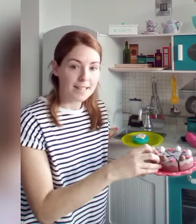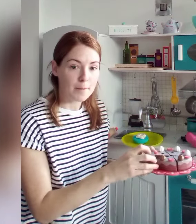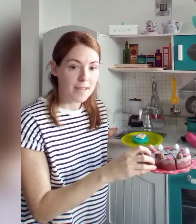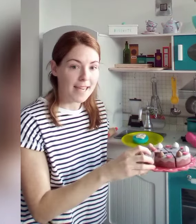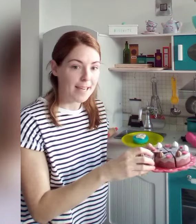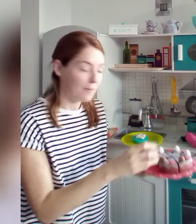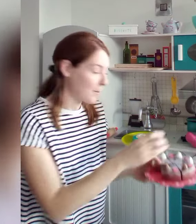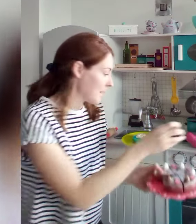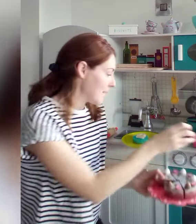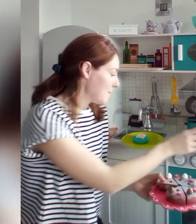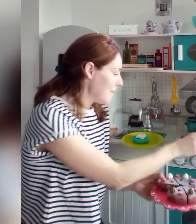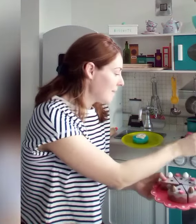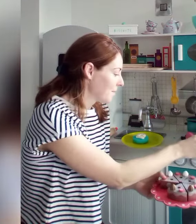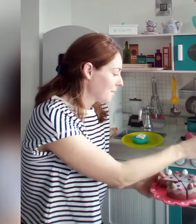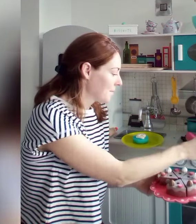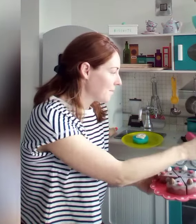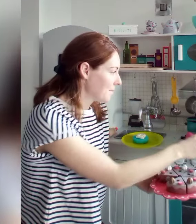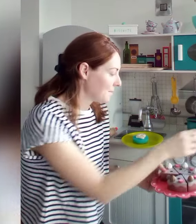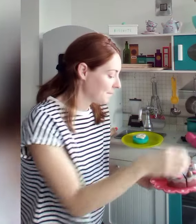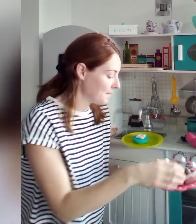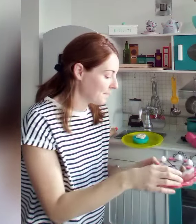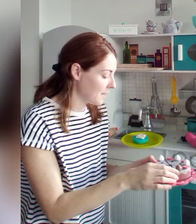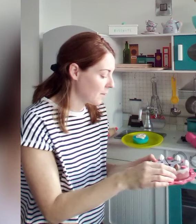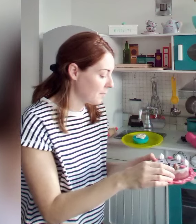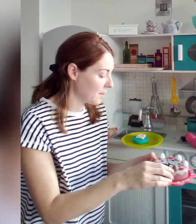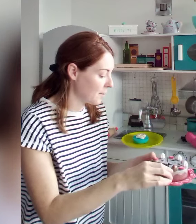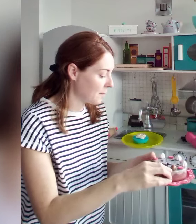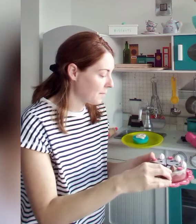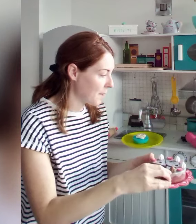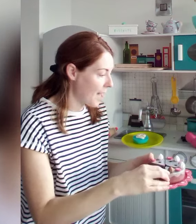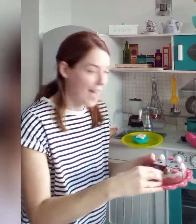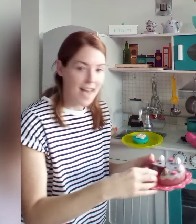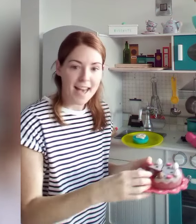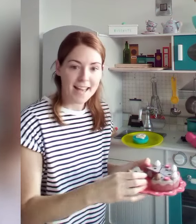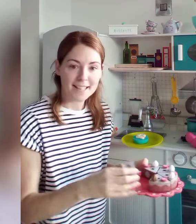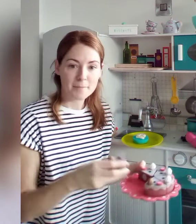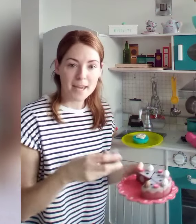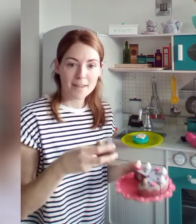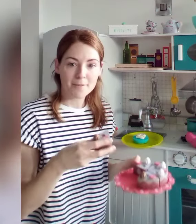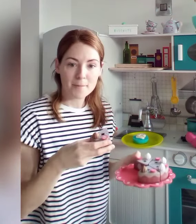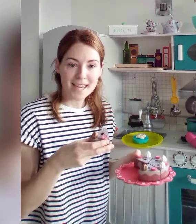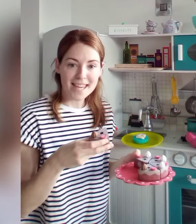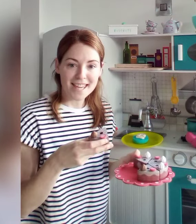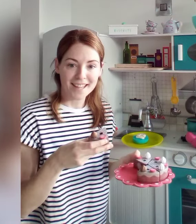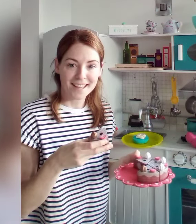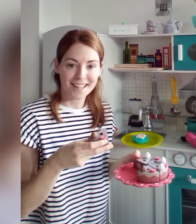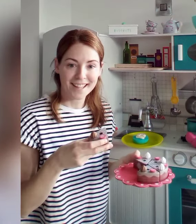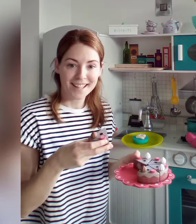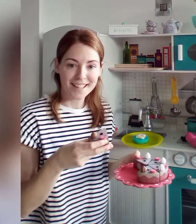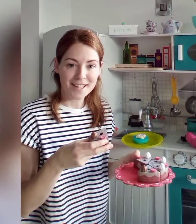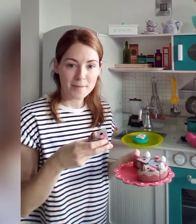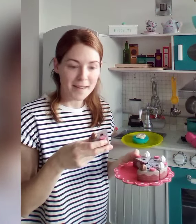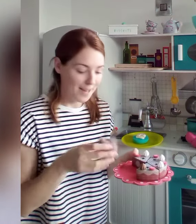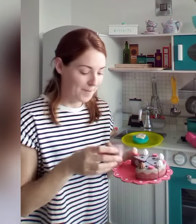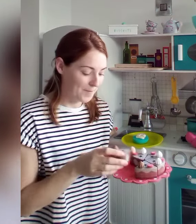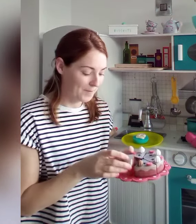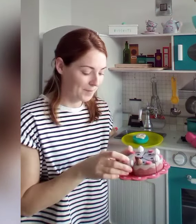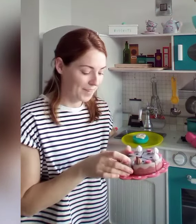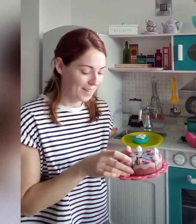Some cake for baby. Yum, yum. And some cake for me. Yummy.